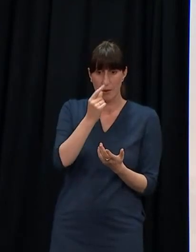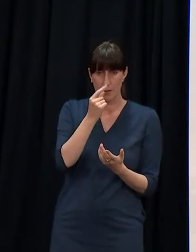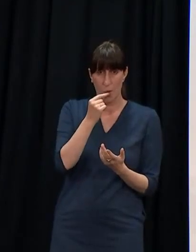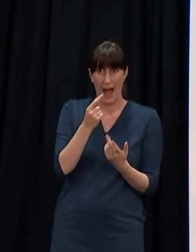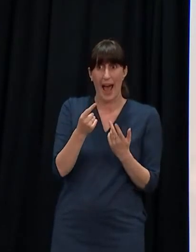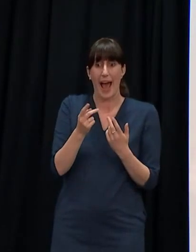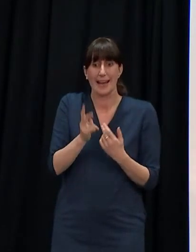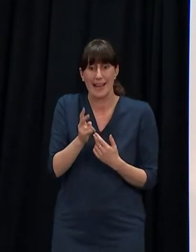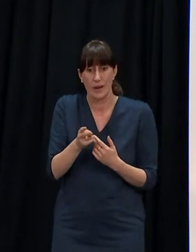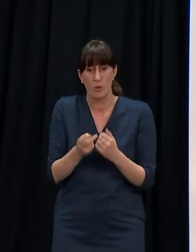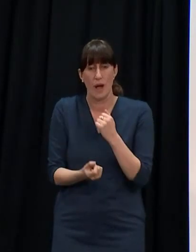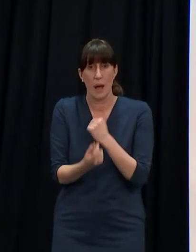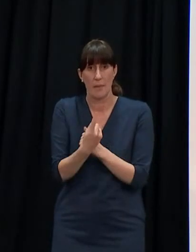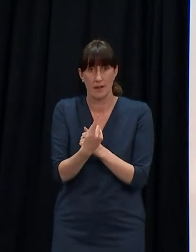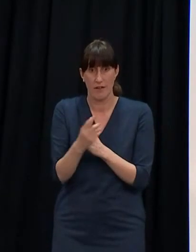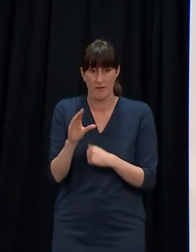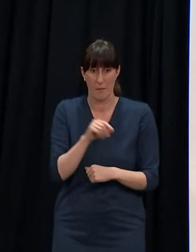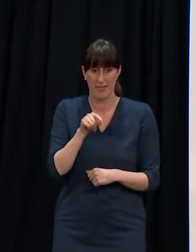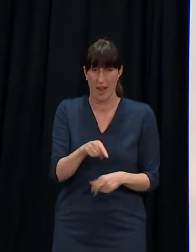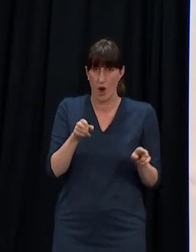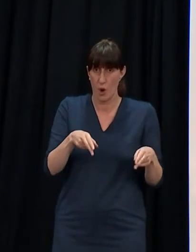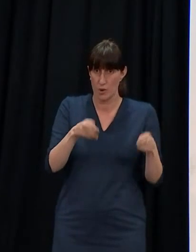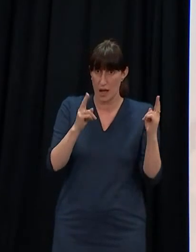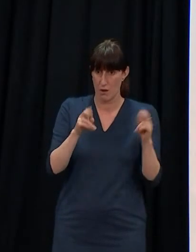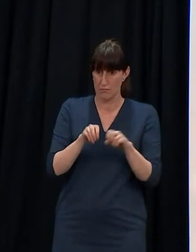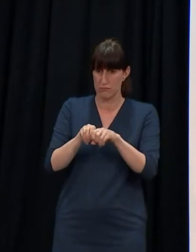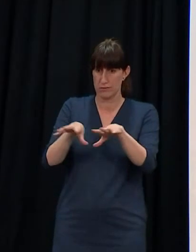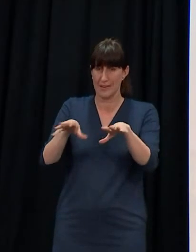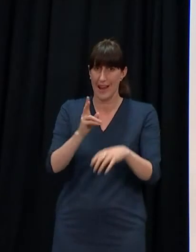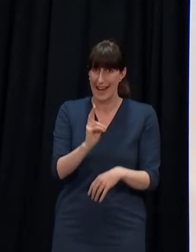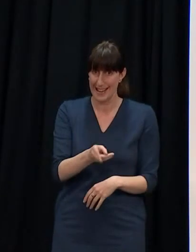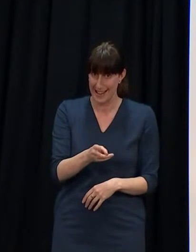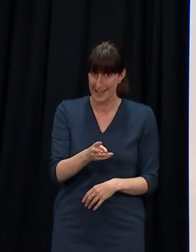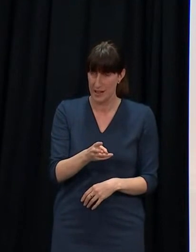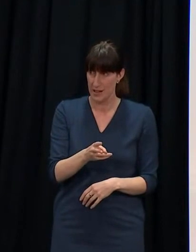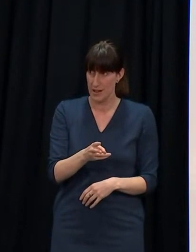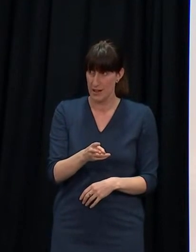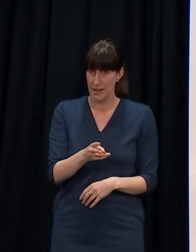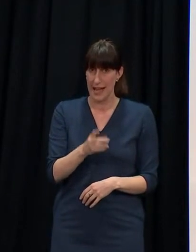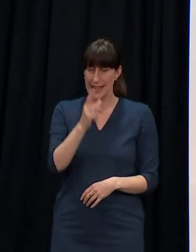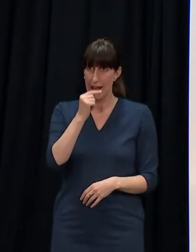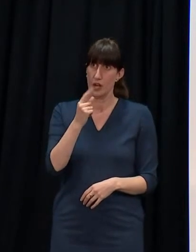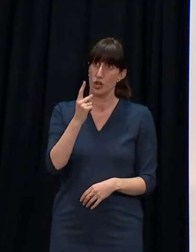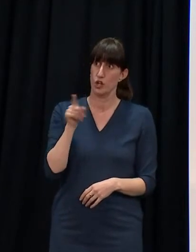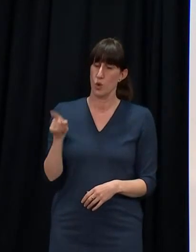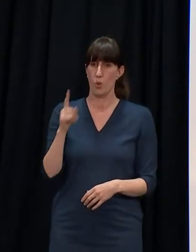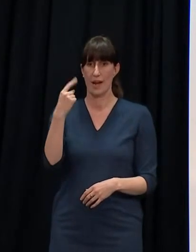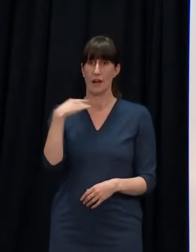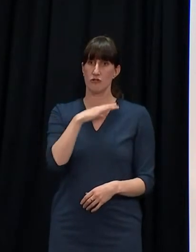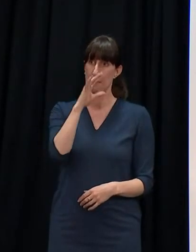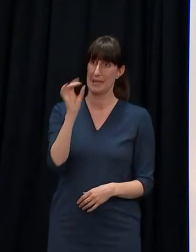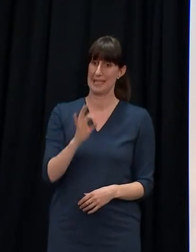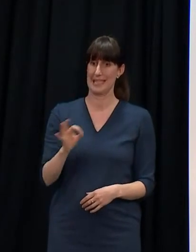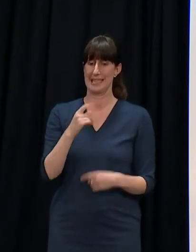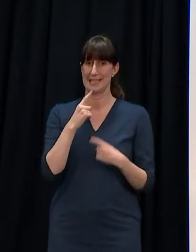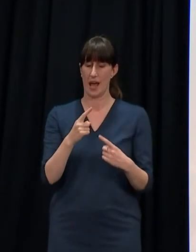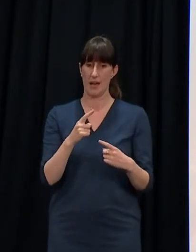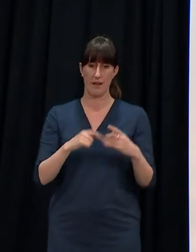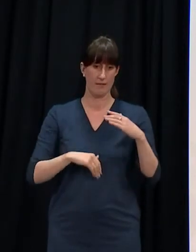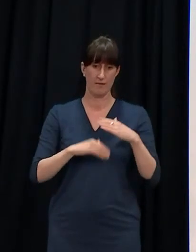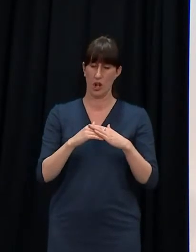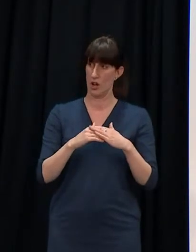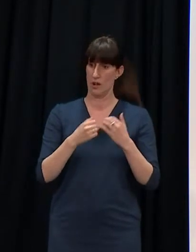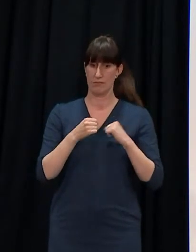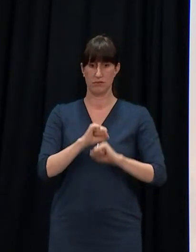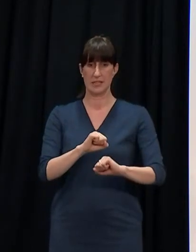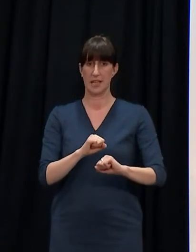like this generated from the Crown Plaza because you can't be sure that you've fixed the problem. Look, I have to be completely honest with you. I cannot